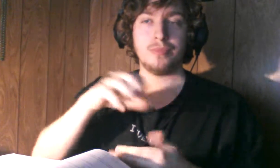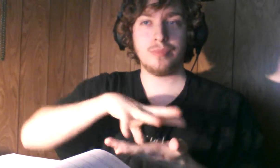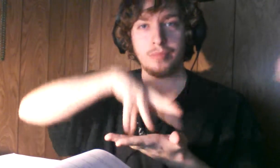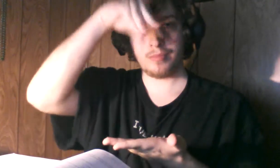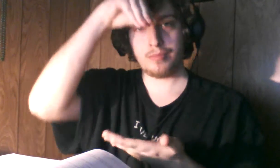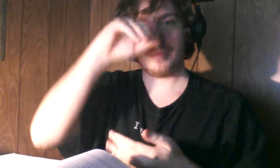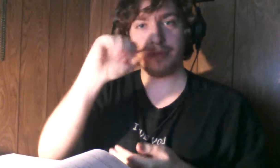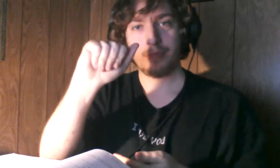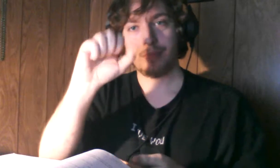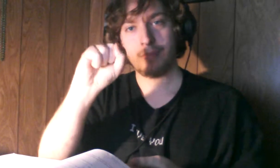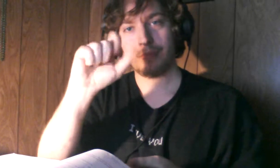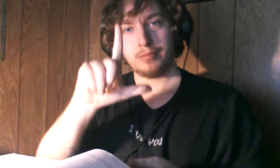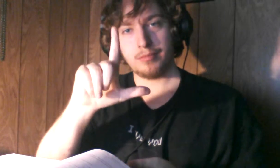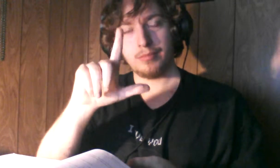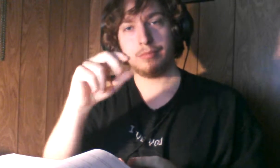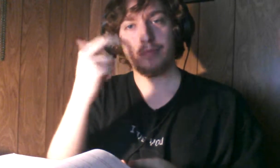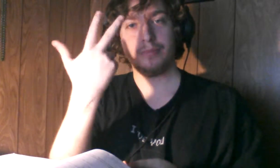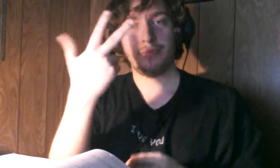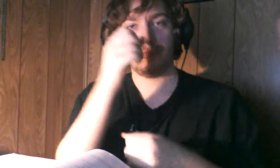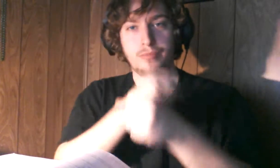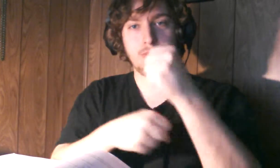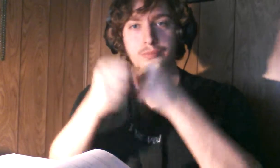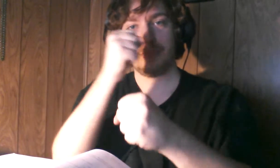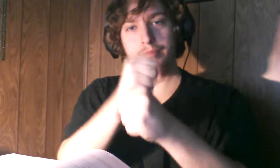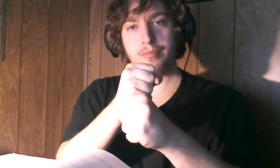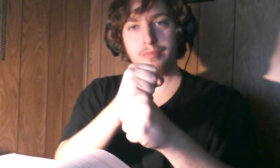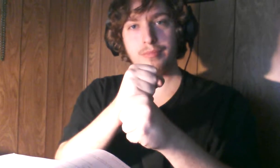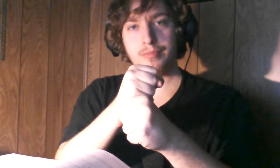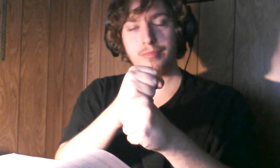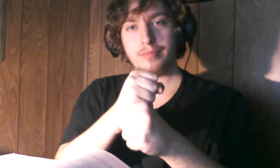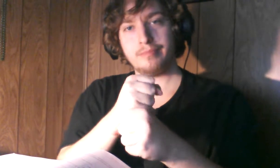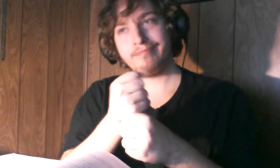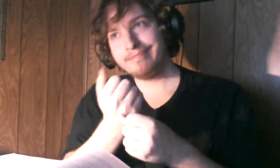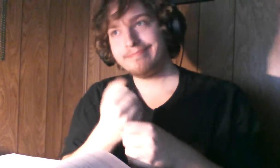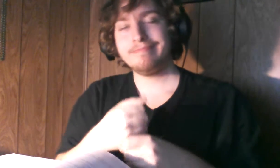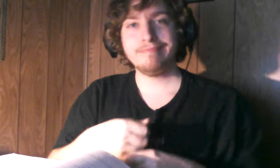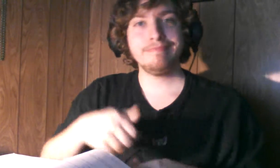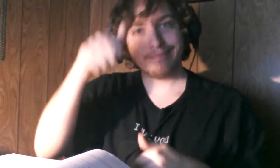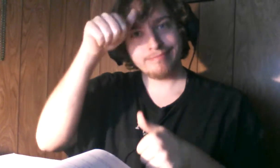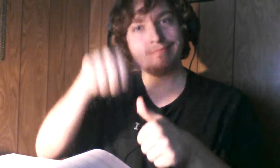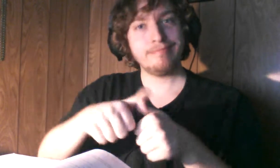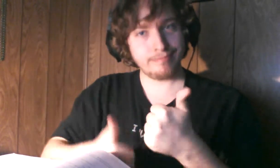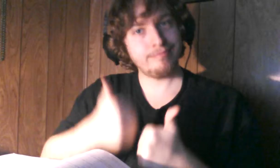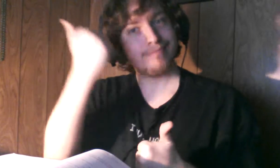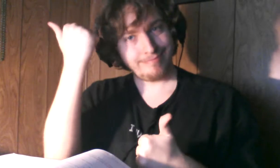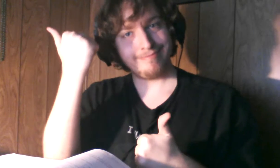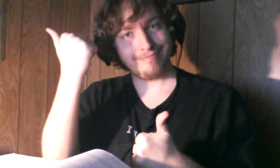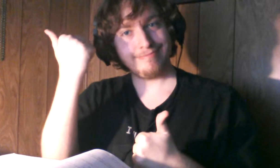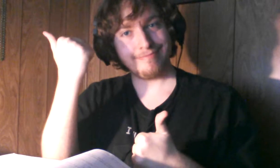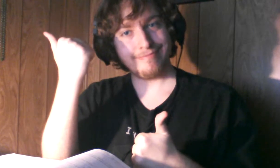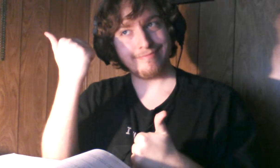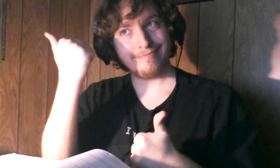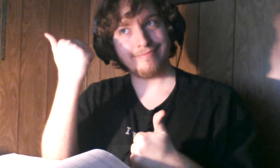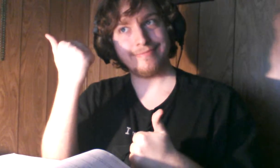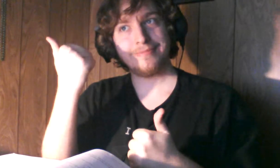had a role test to help others. At the autopsy, a medical examiner